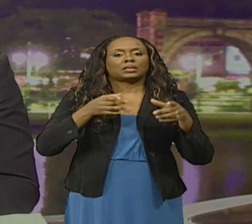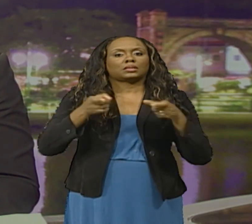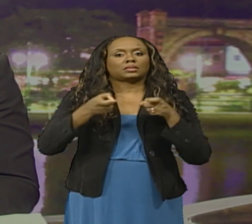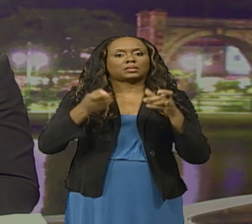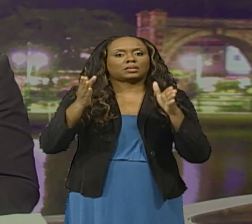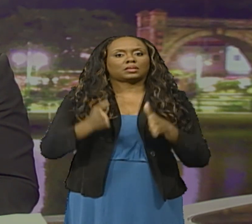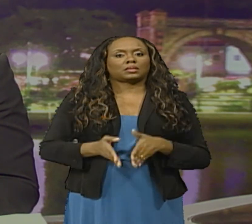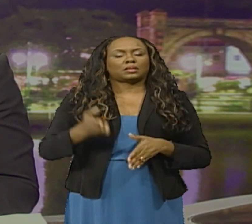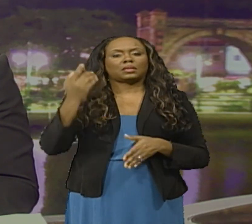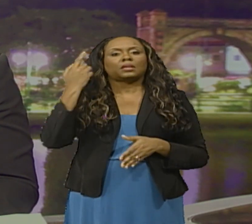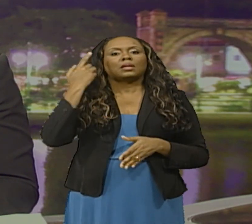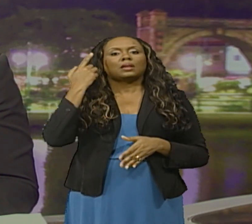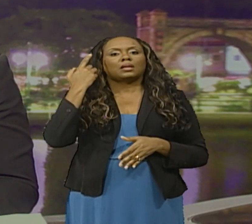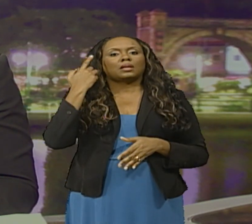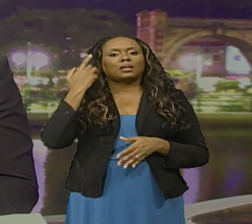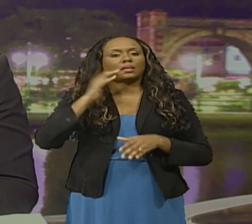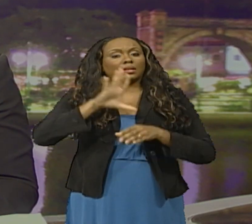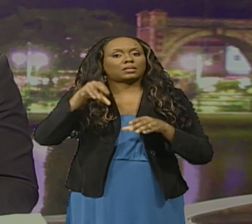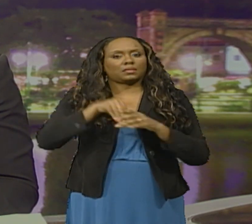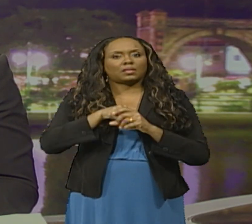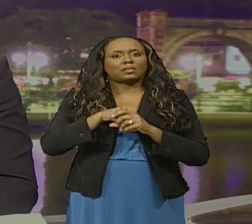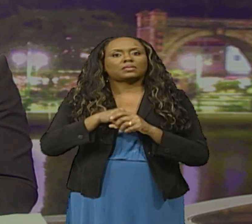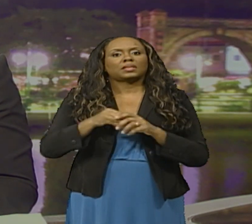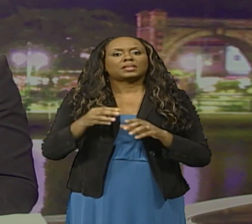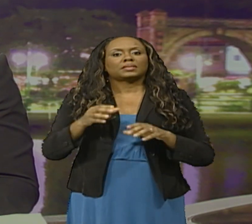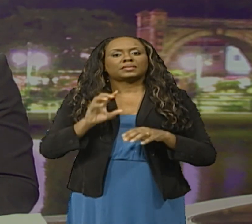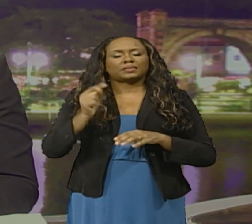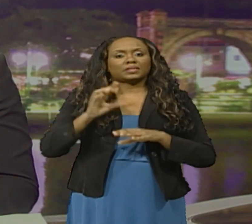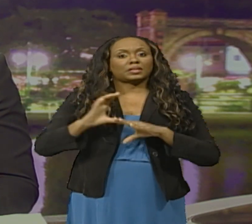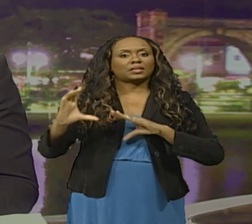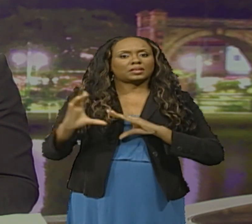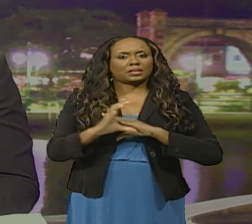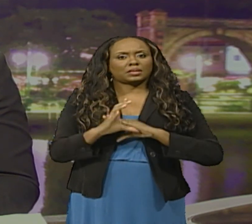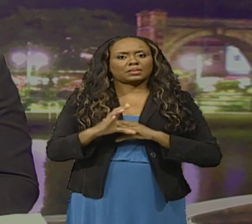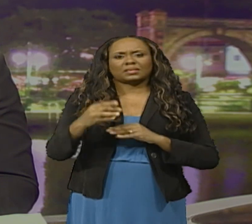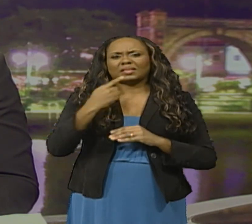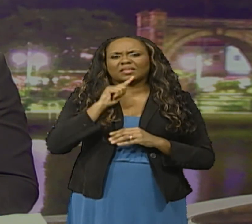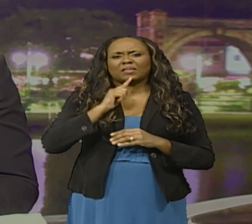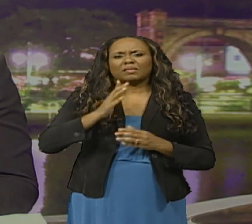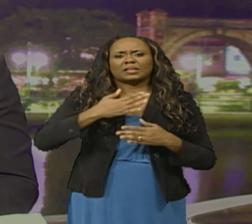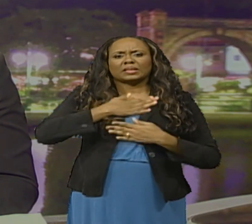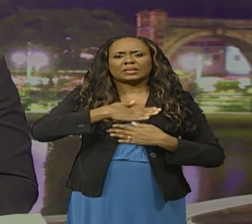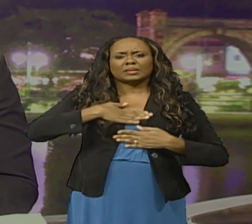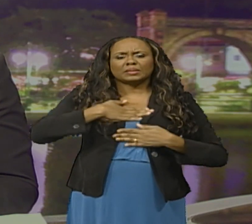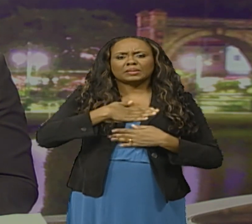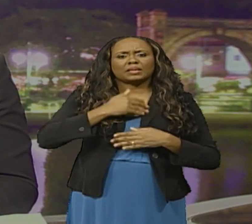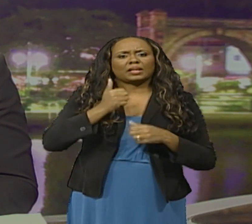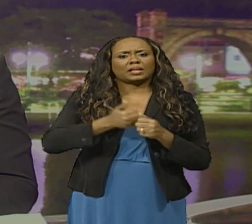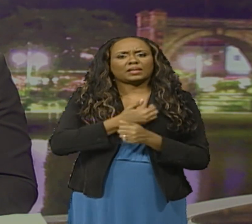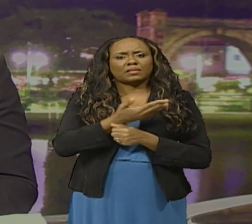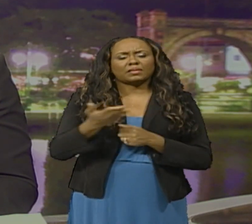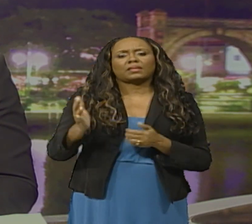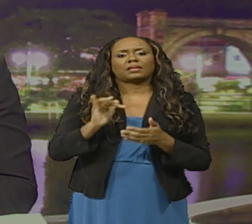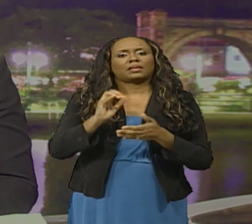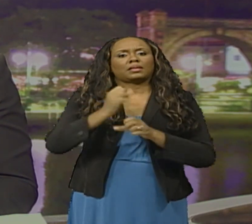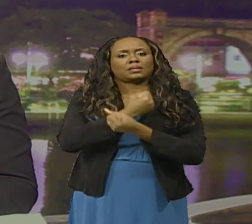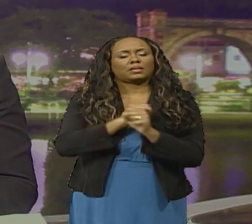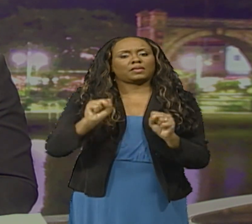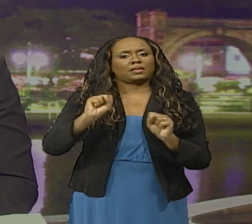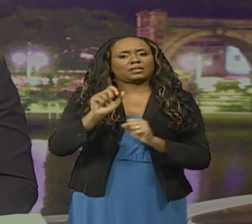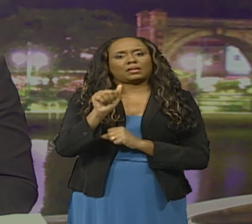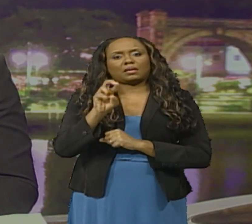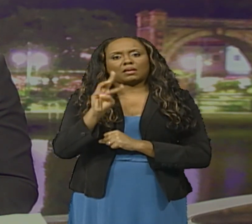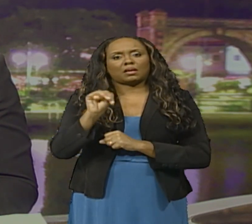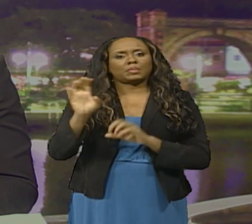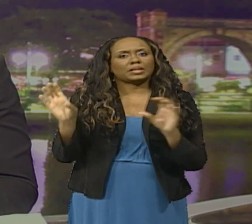Associate Director of Card Issuing, Sales and Portfolio Management, Jennifer Fuller, says they appreciate the efforts made by the Salvation